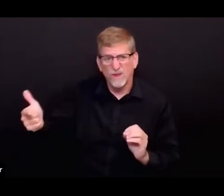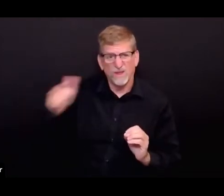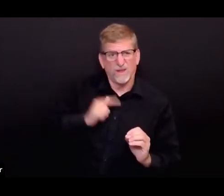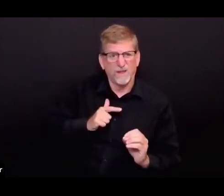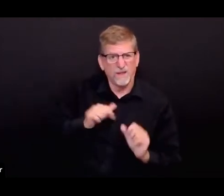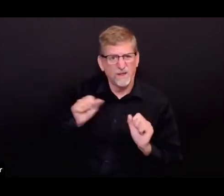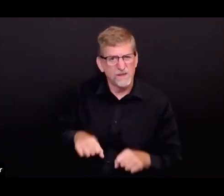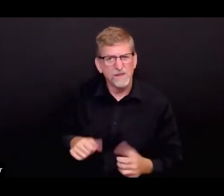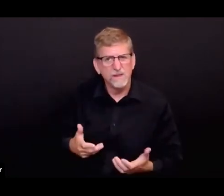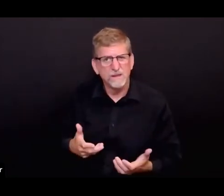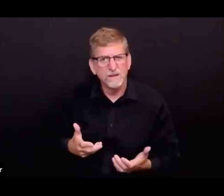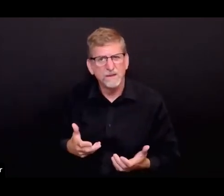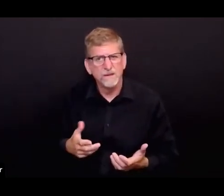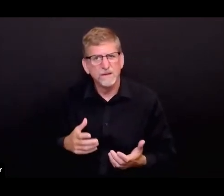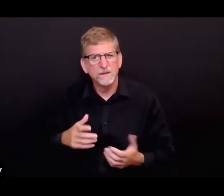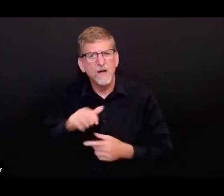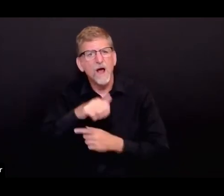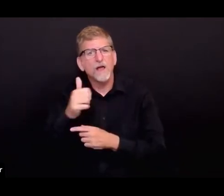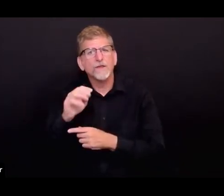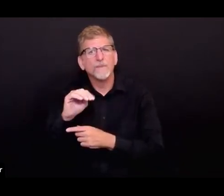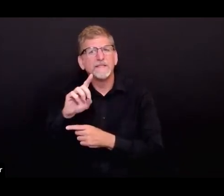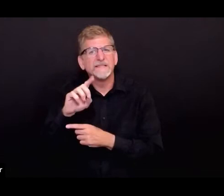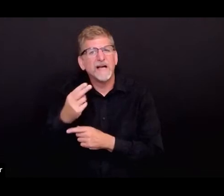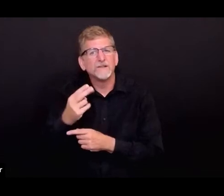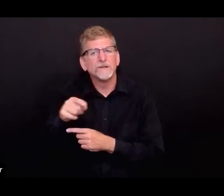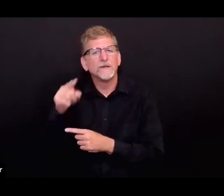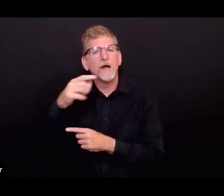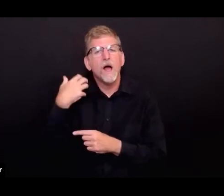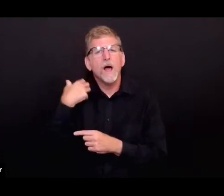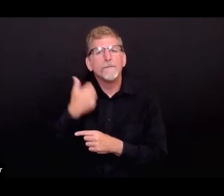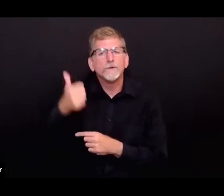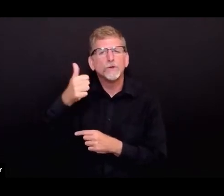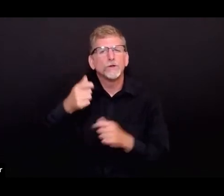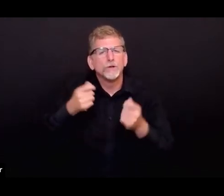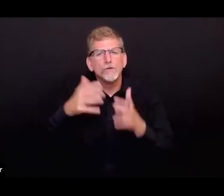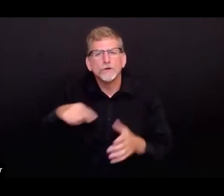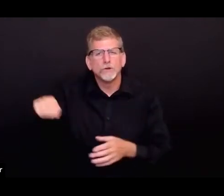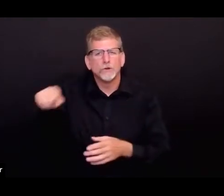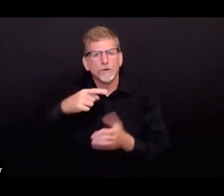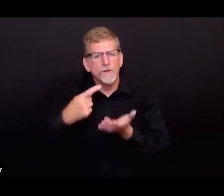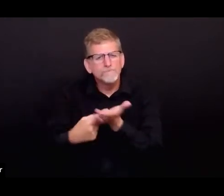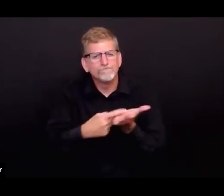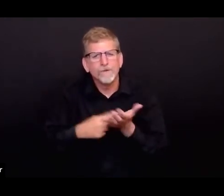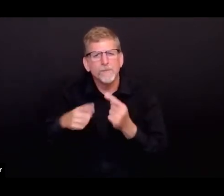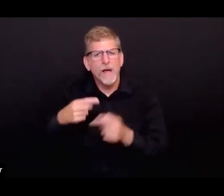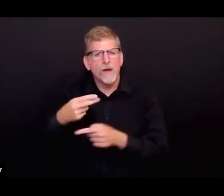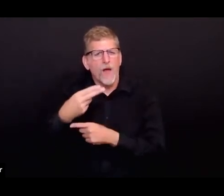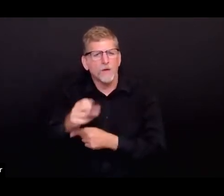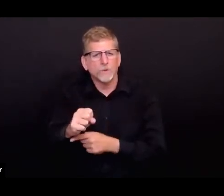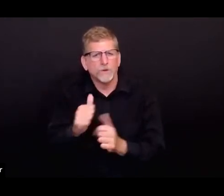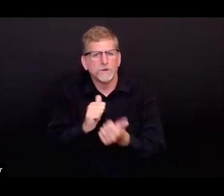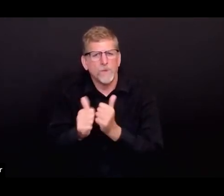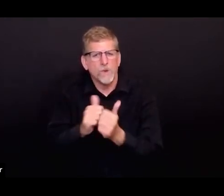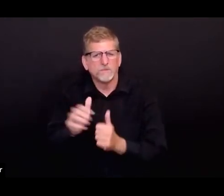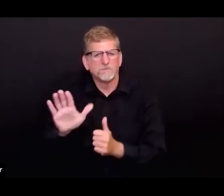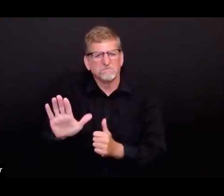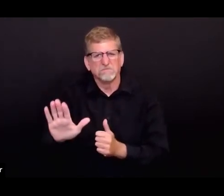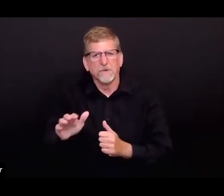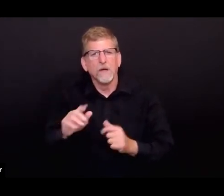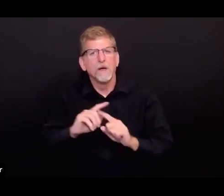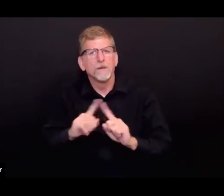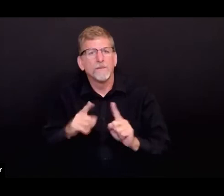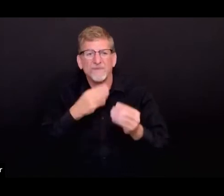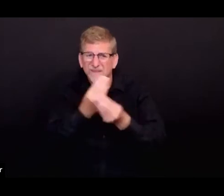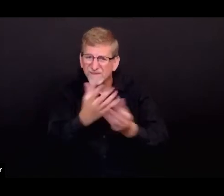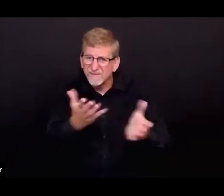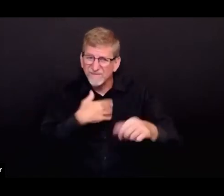certainly, as a high school coach and someone who's deeply engaged with educating the whole child, I know how important they